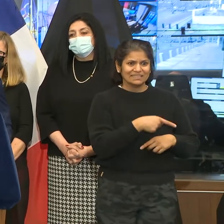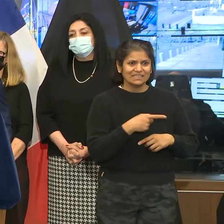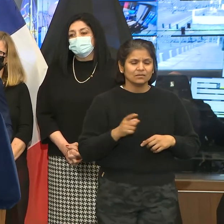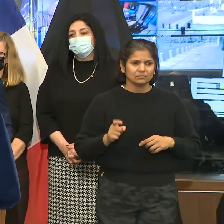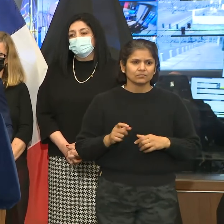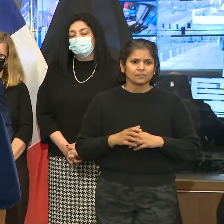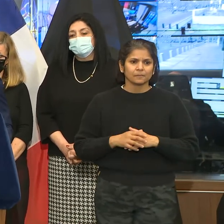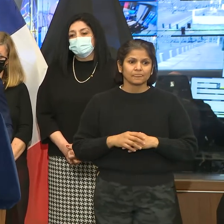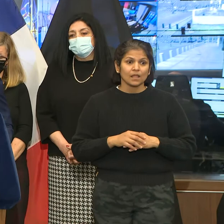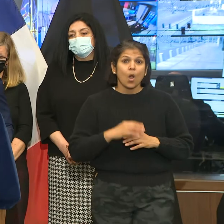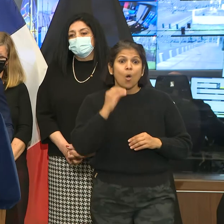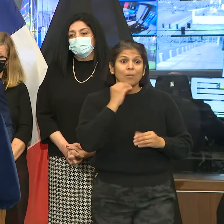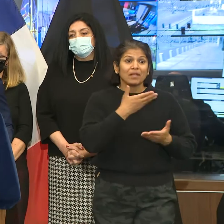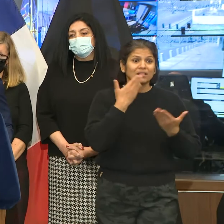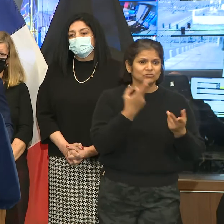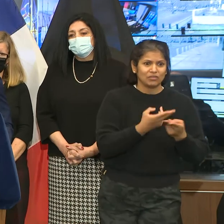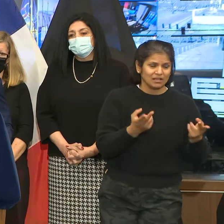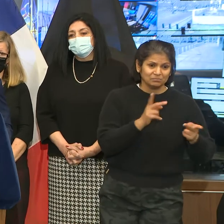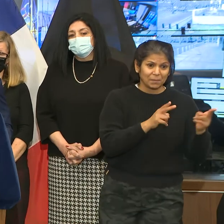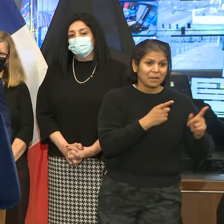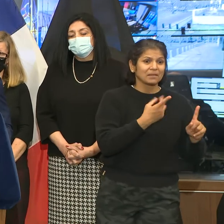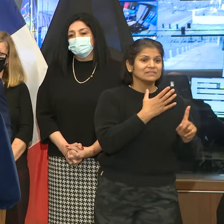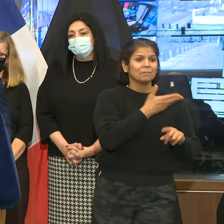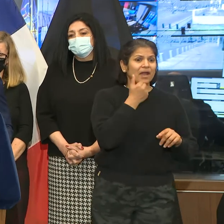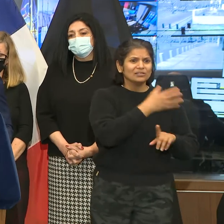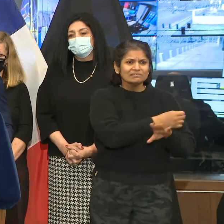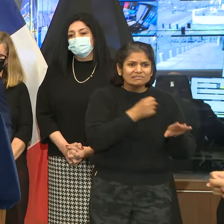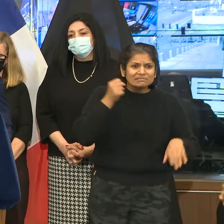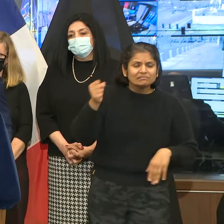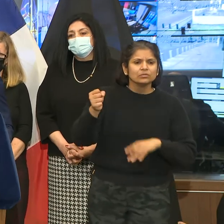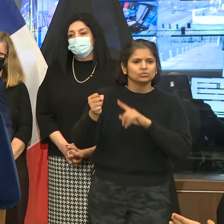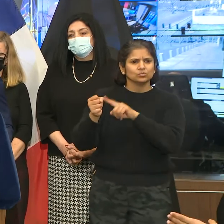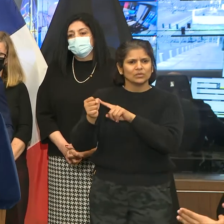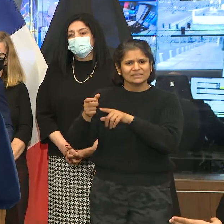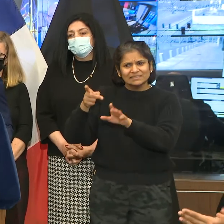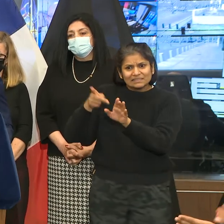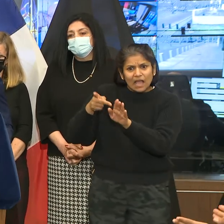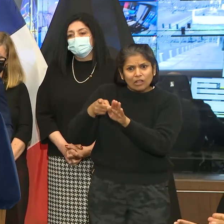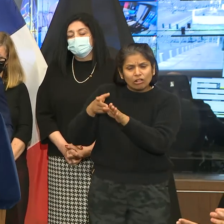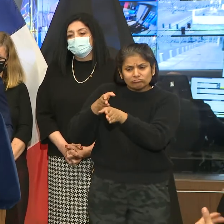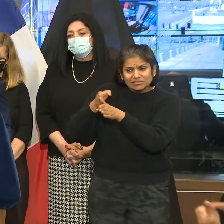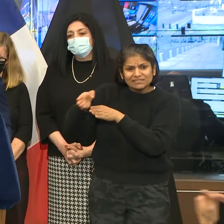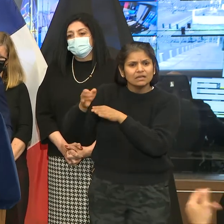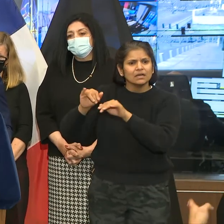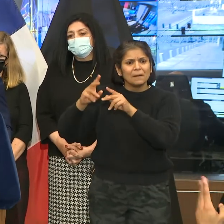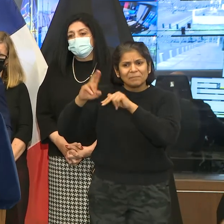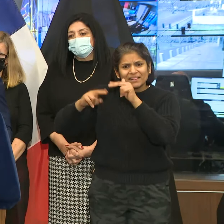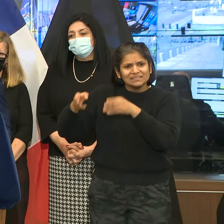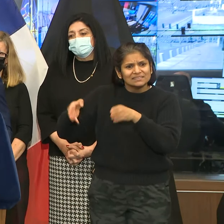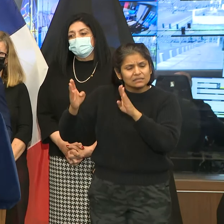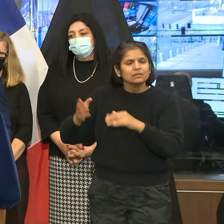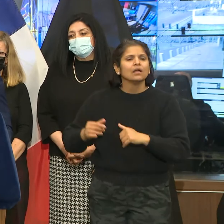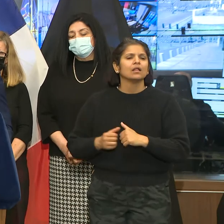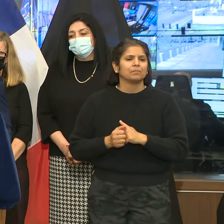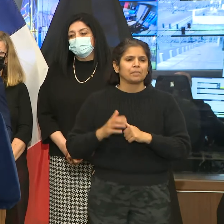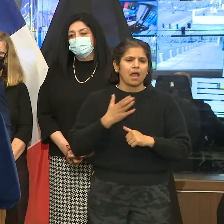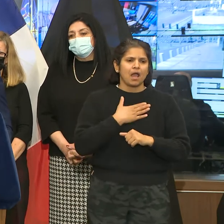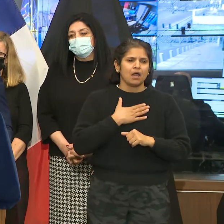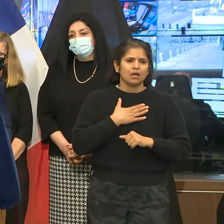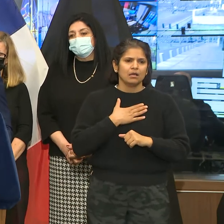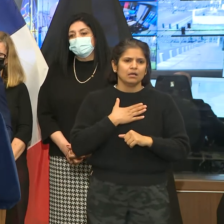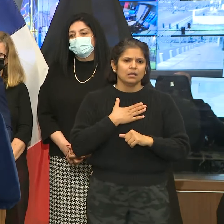to be in one of our psychiatric facilities. That's the connection that I want to make in government, not just being reactive,